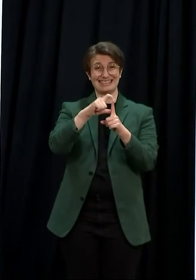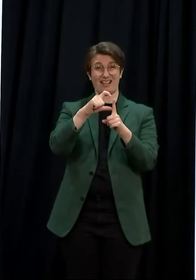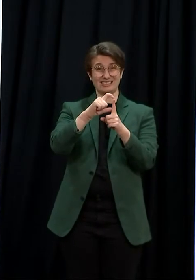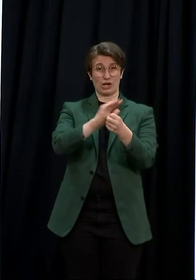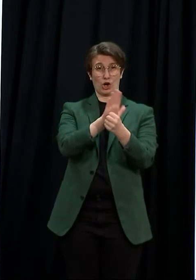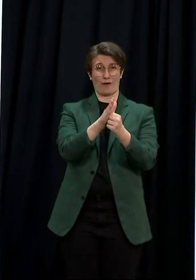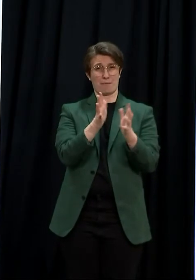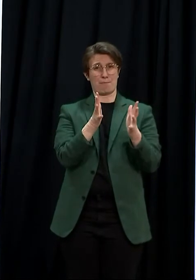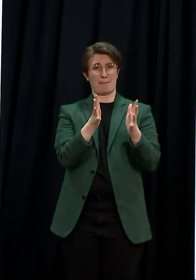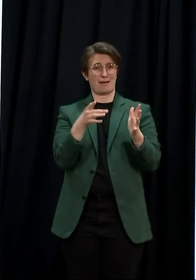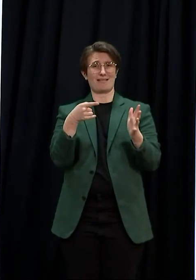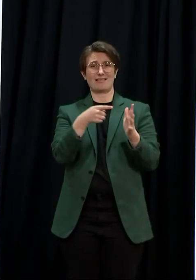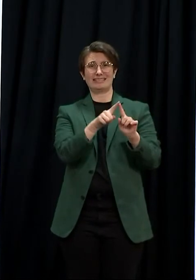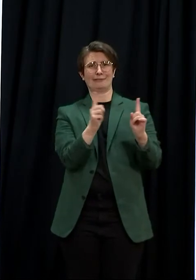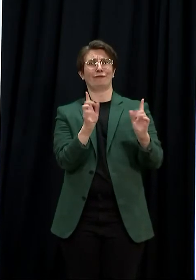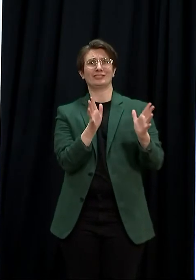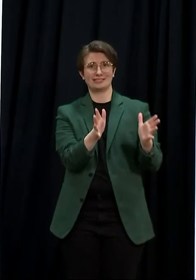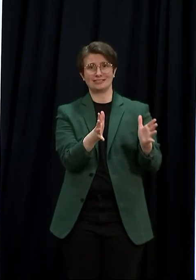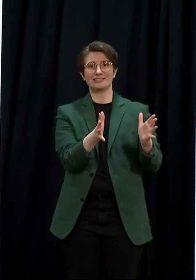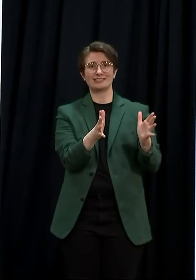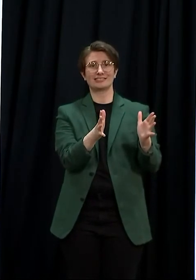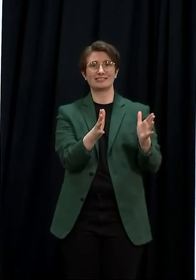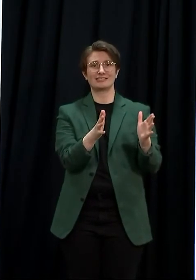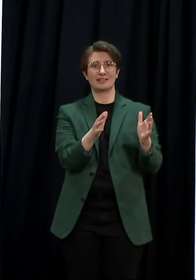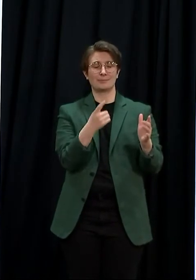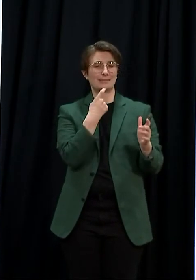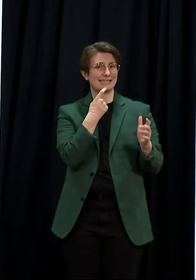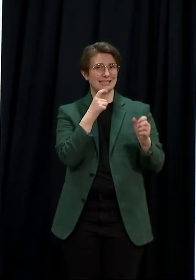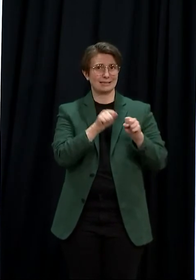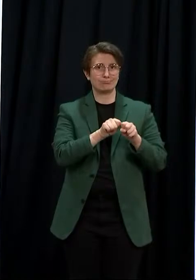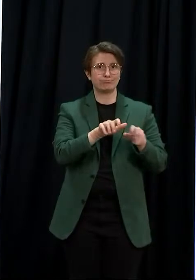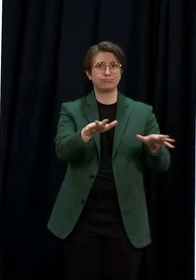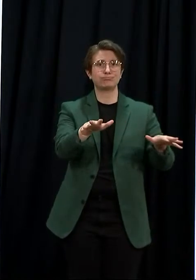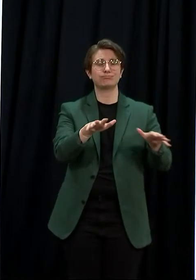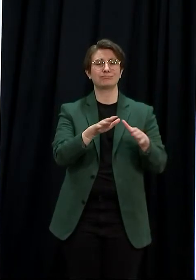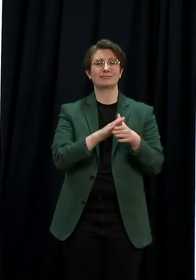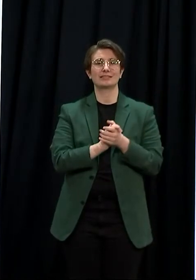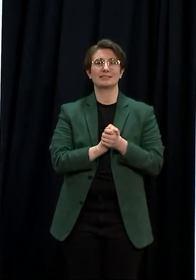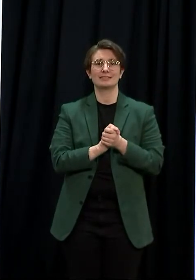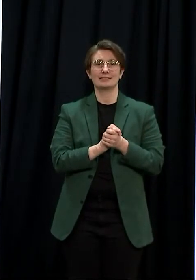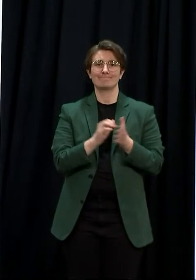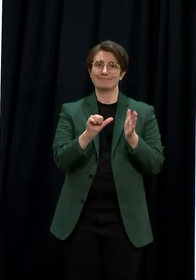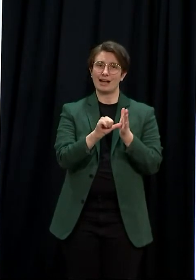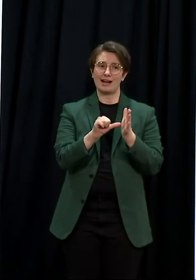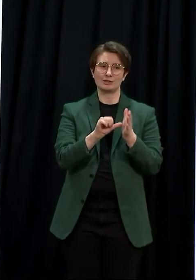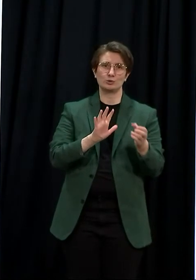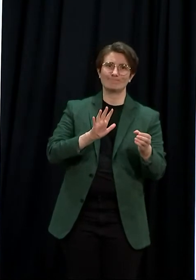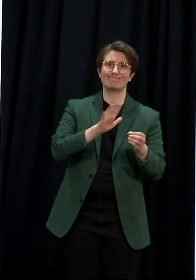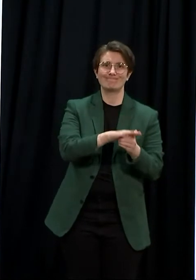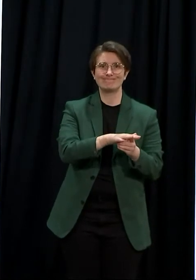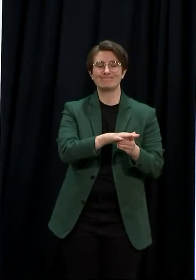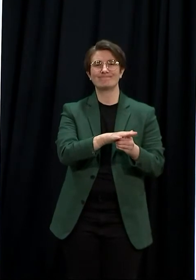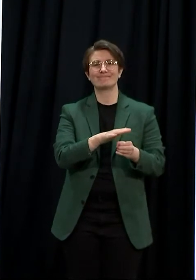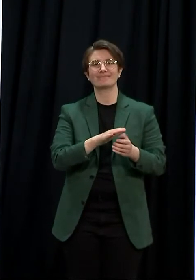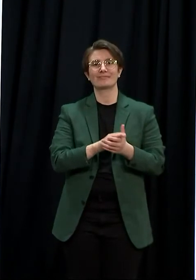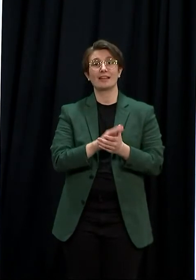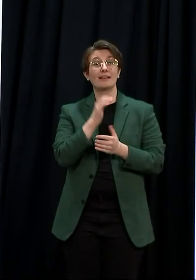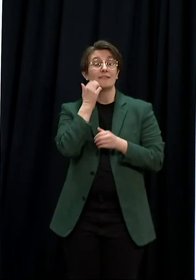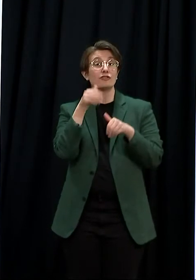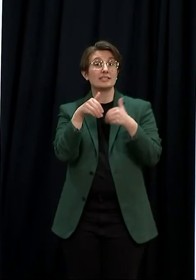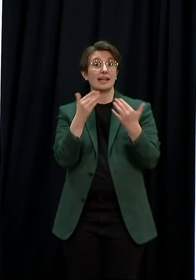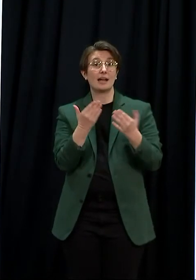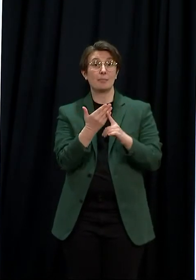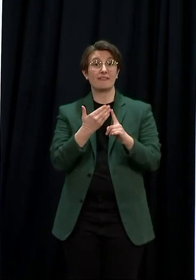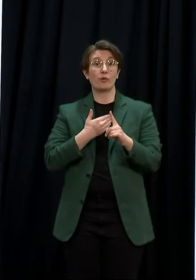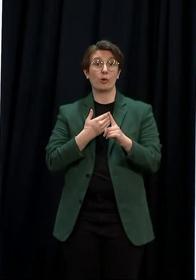is harder. But it's not impossible. Every day before Dr. Bloomfield and I come down to the theatre, we have a call with the team who are working